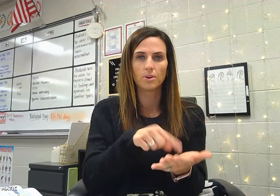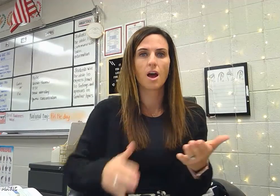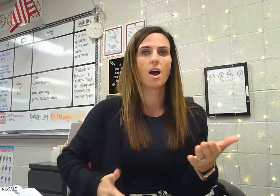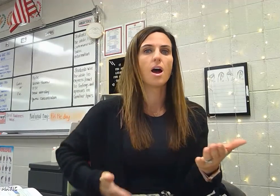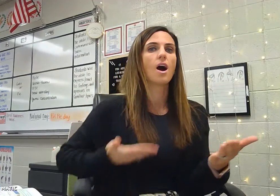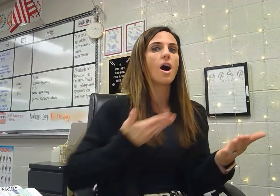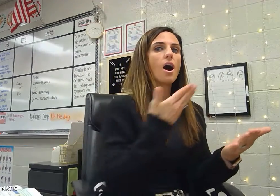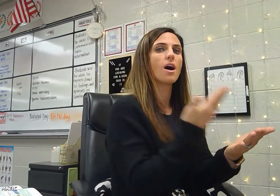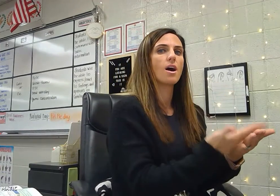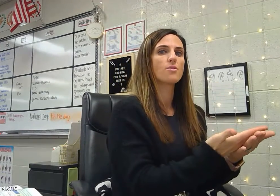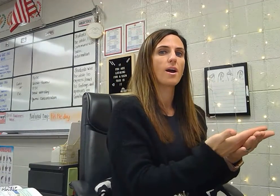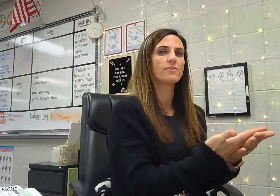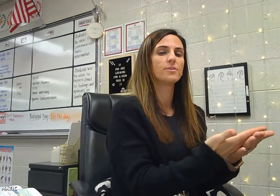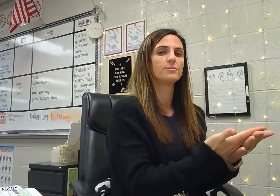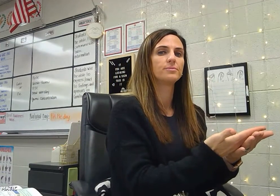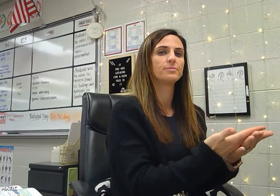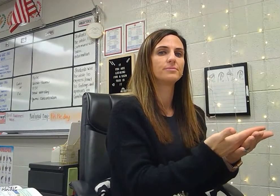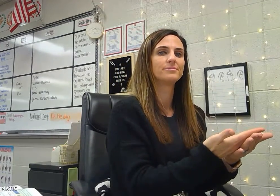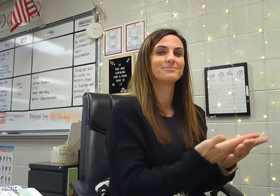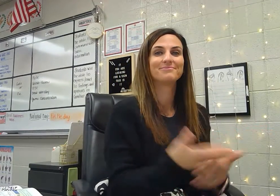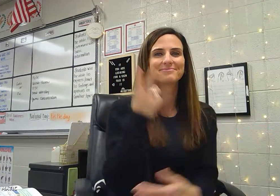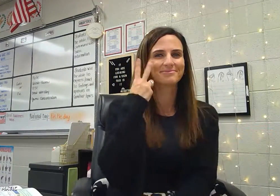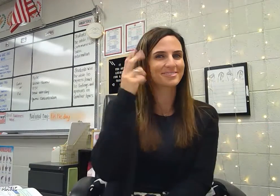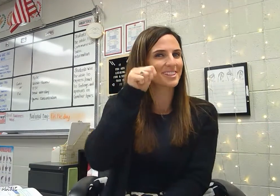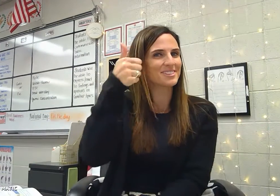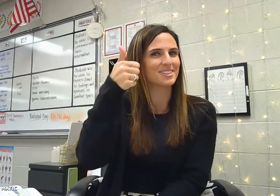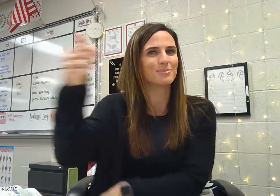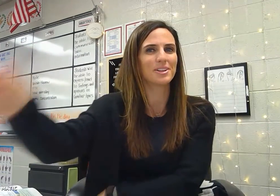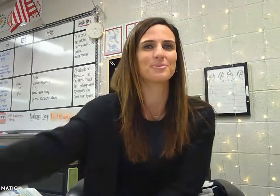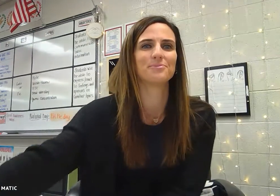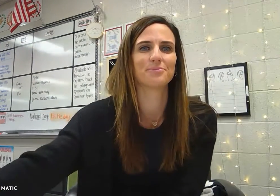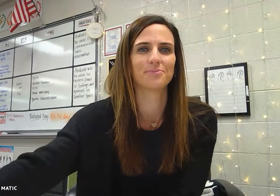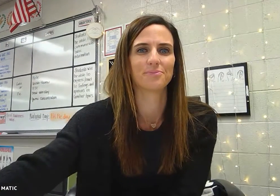arrive. See you tomorrow.